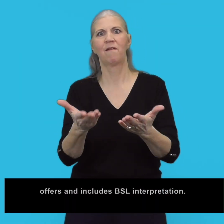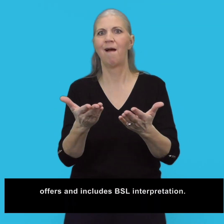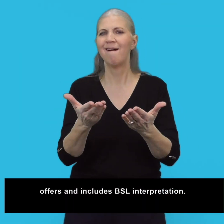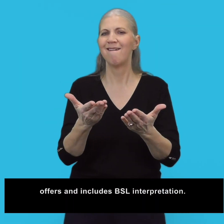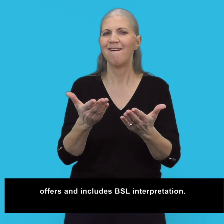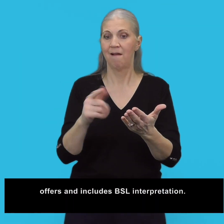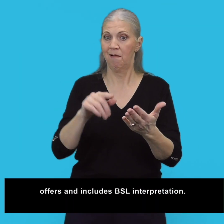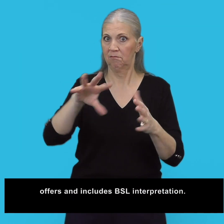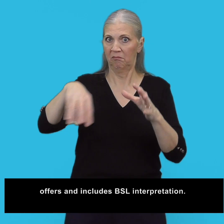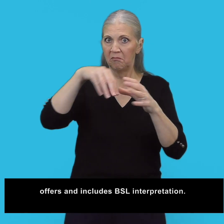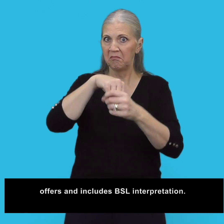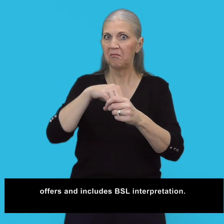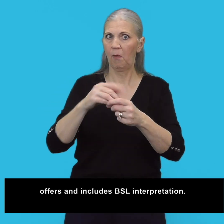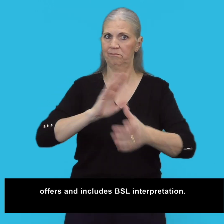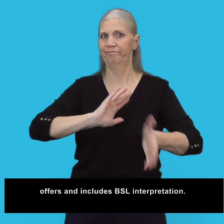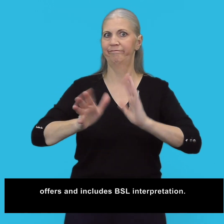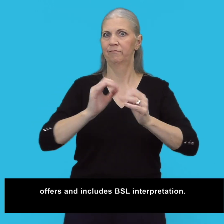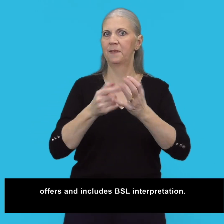BSL interpretation.